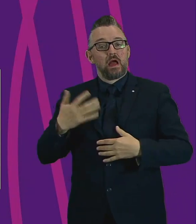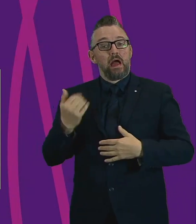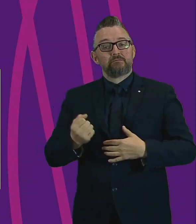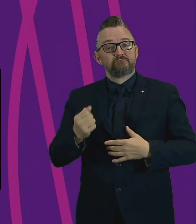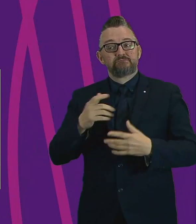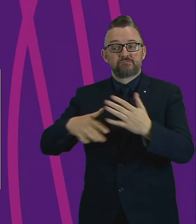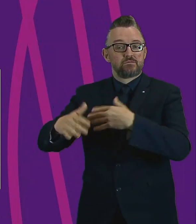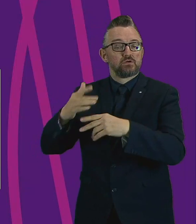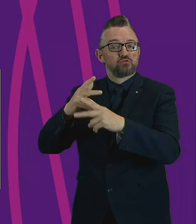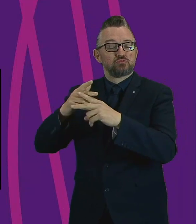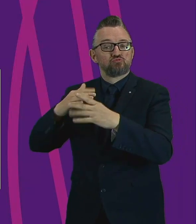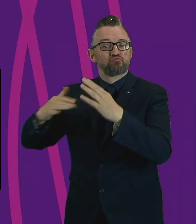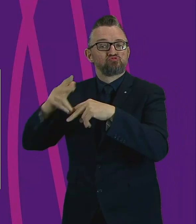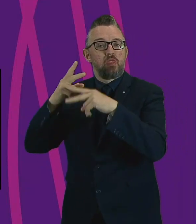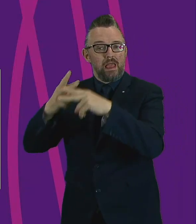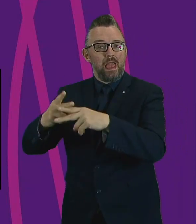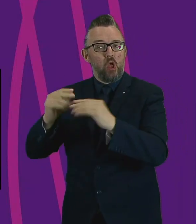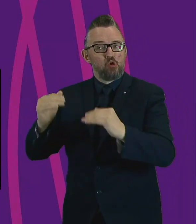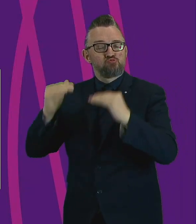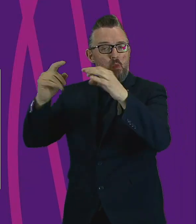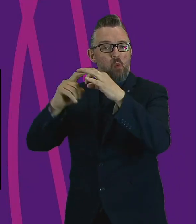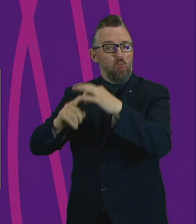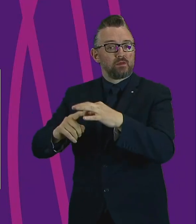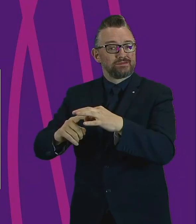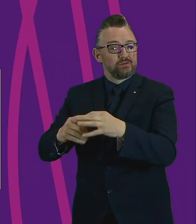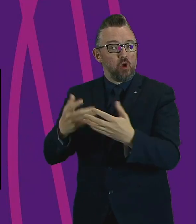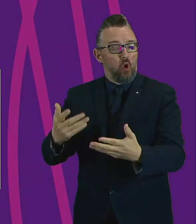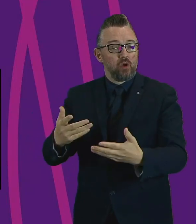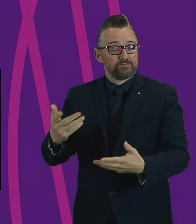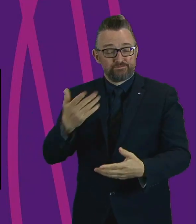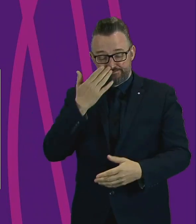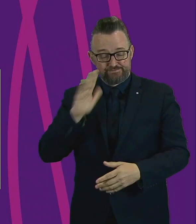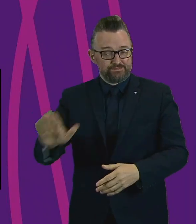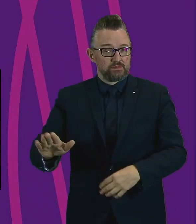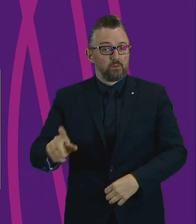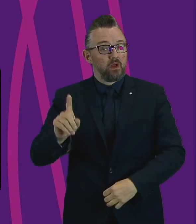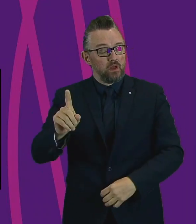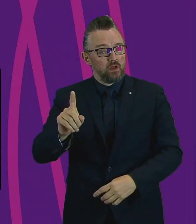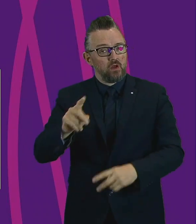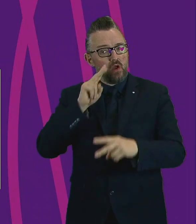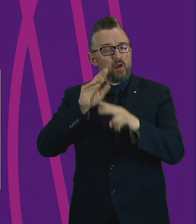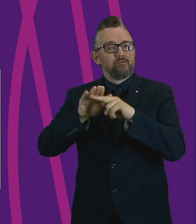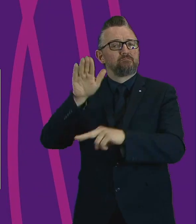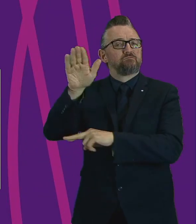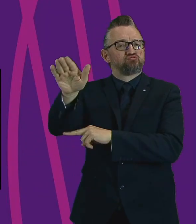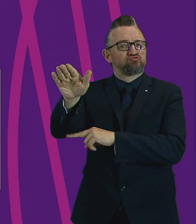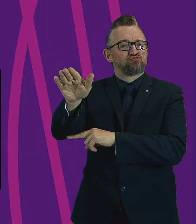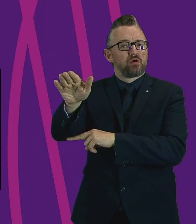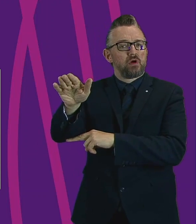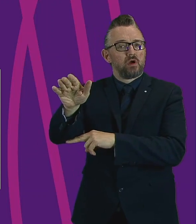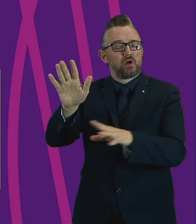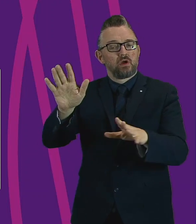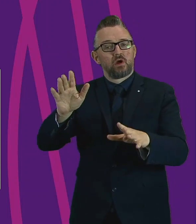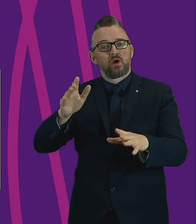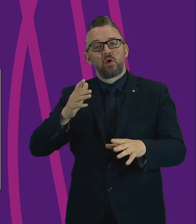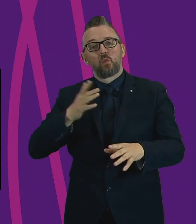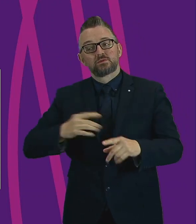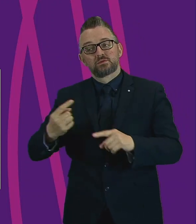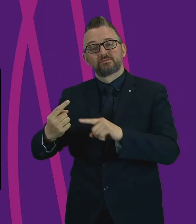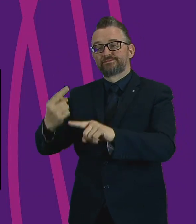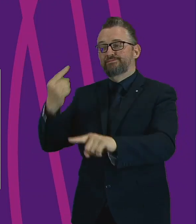social care, I think is an absolute disgrace. As we look to the future, we cannot repeat the mistakes of the